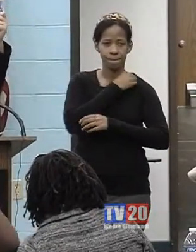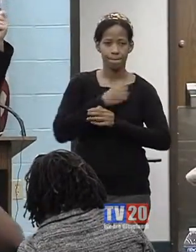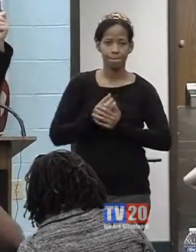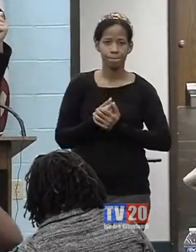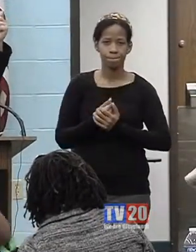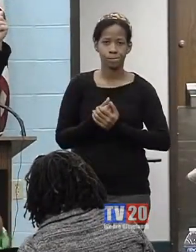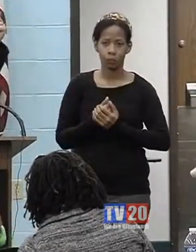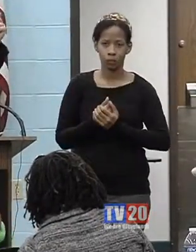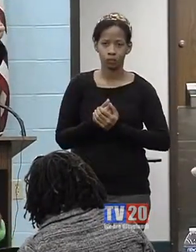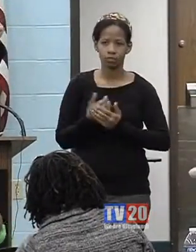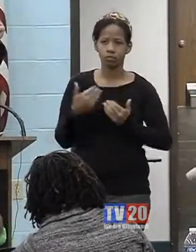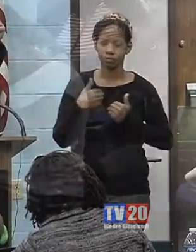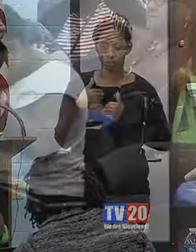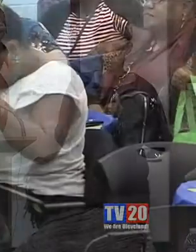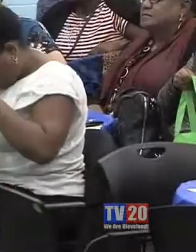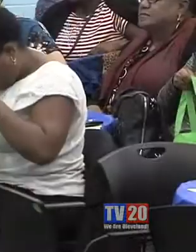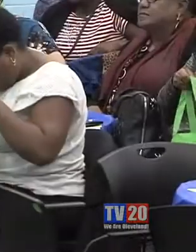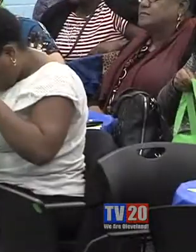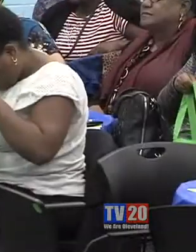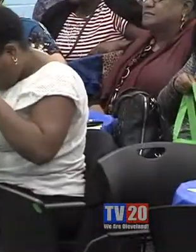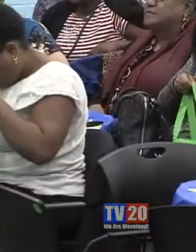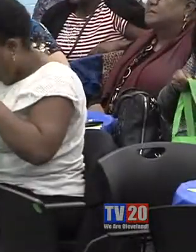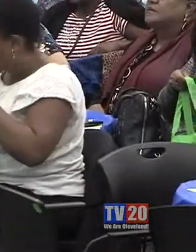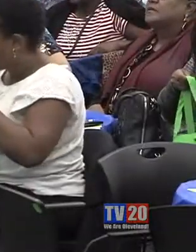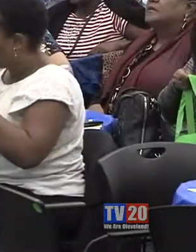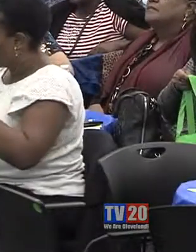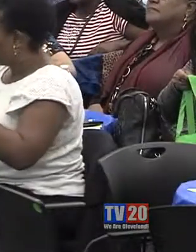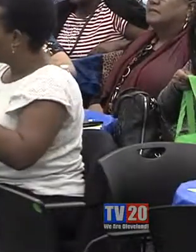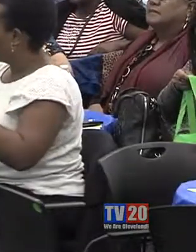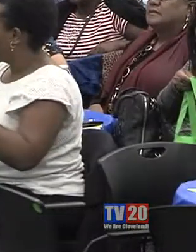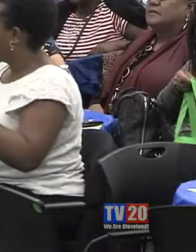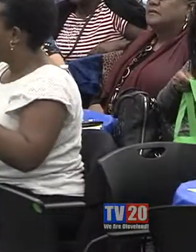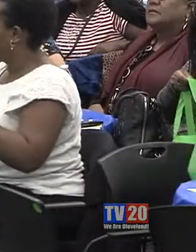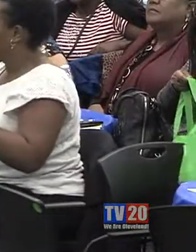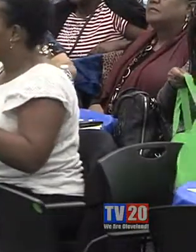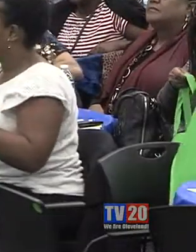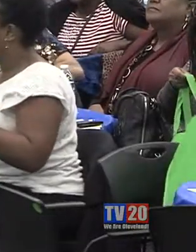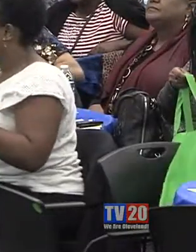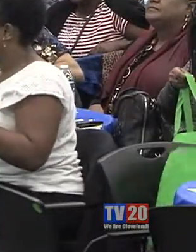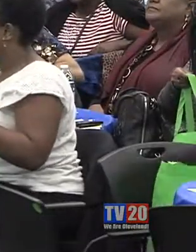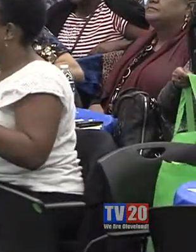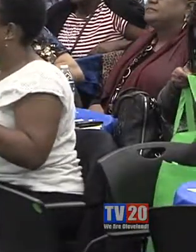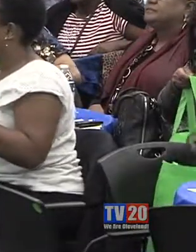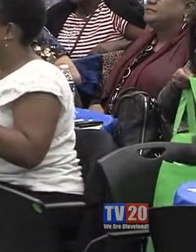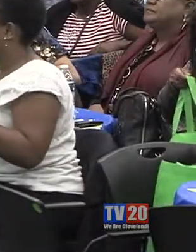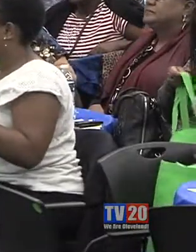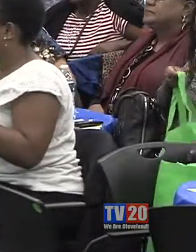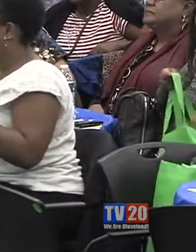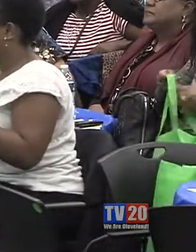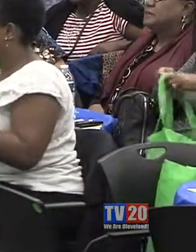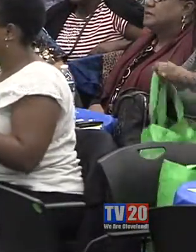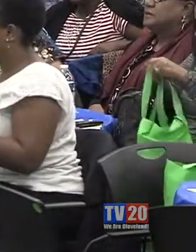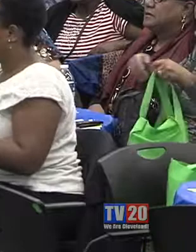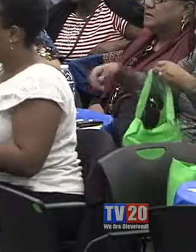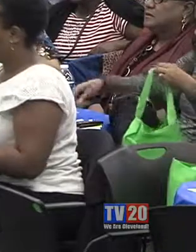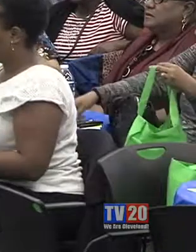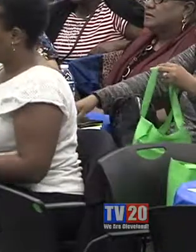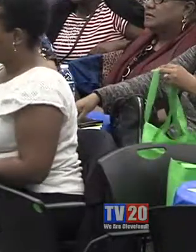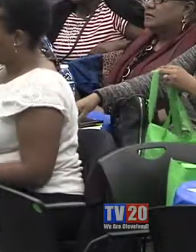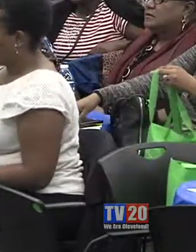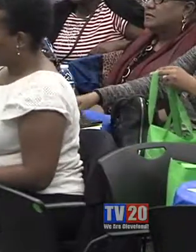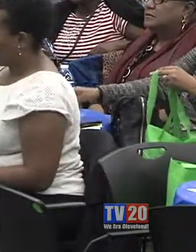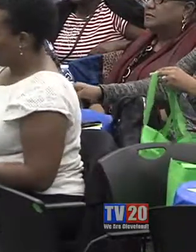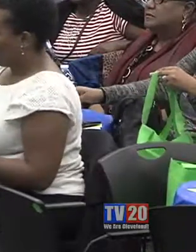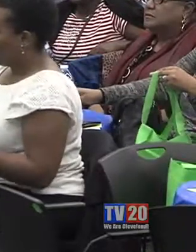challenge everyone here to take this home and fill it out, ask someone to help you fill it out, put it on your